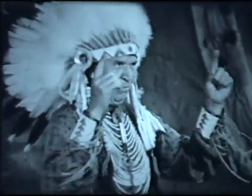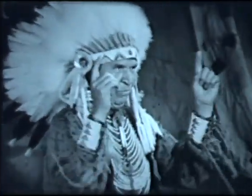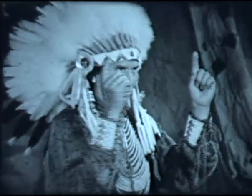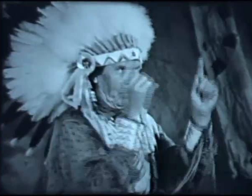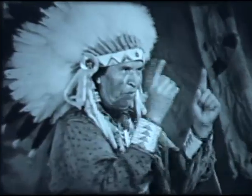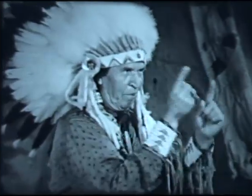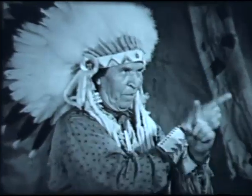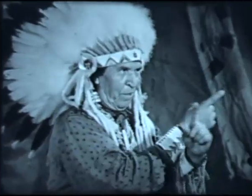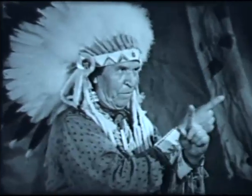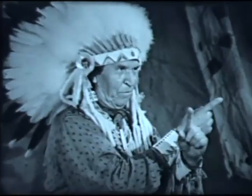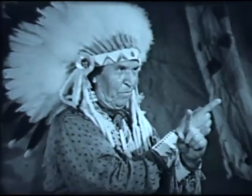Hey.